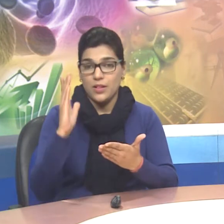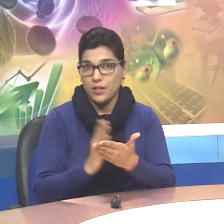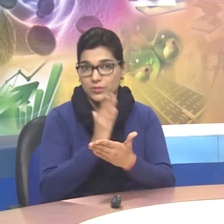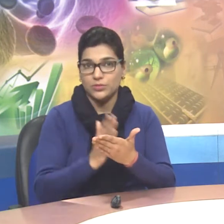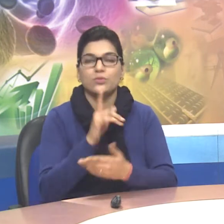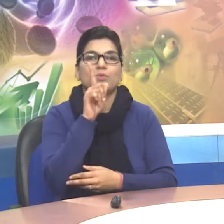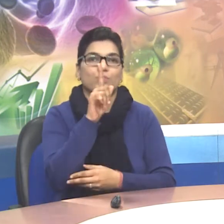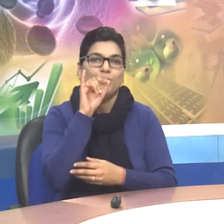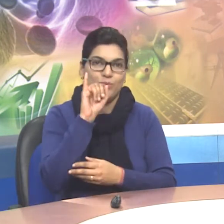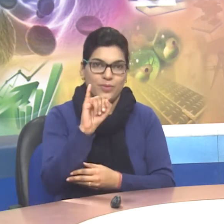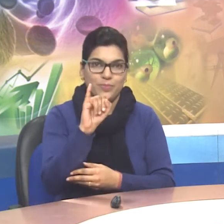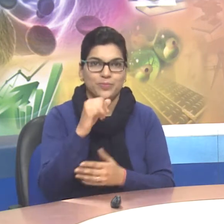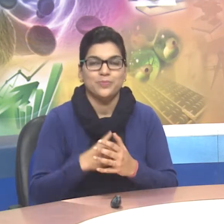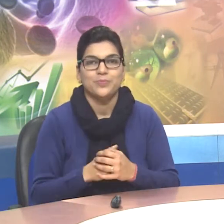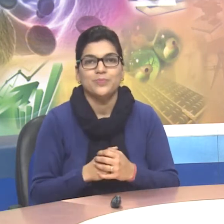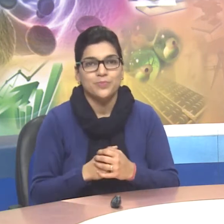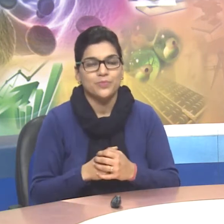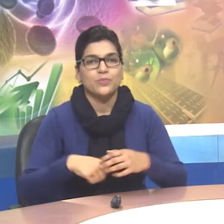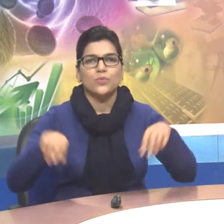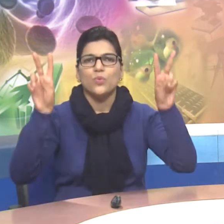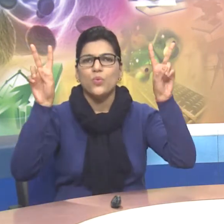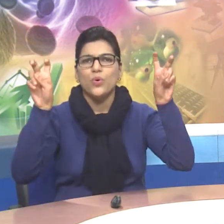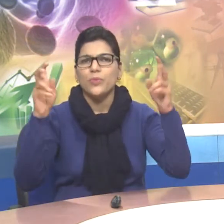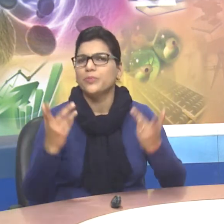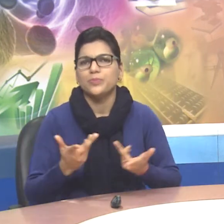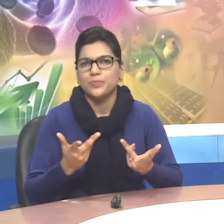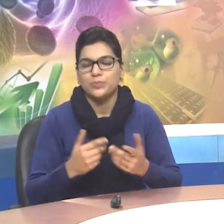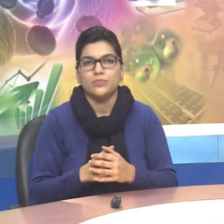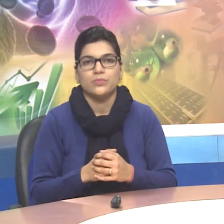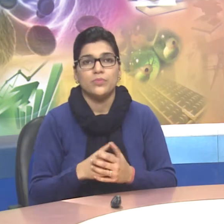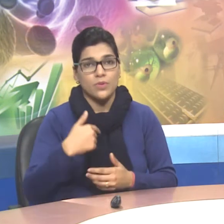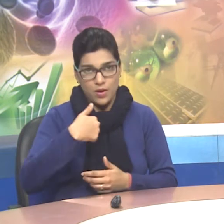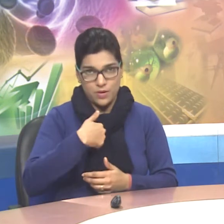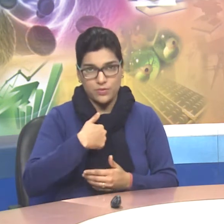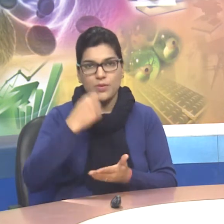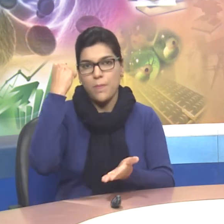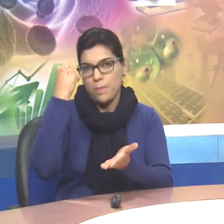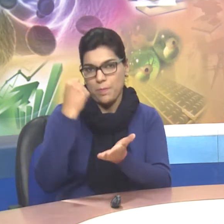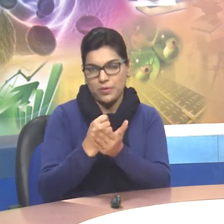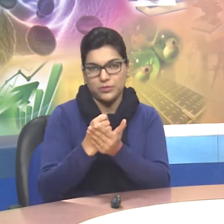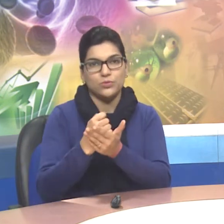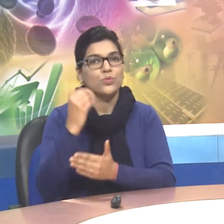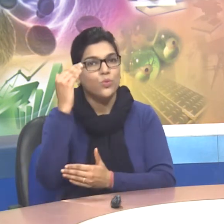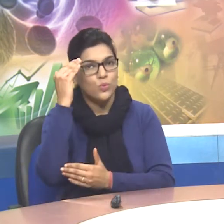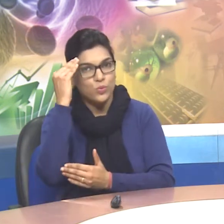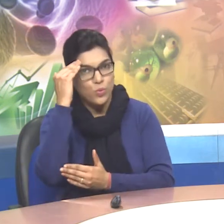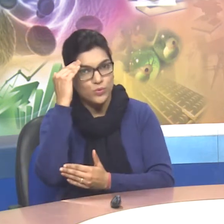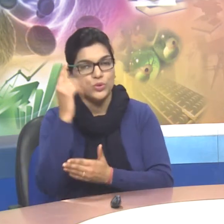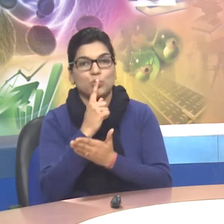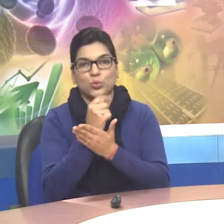Today's lesson is 16 for senior secondary level and subject is